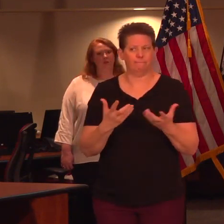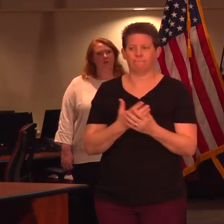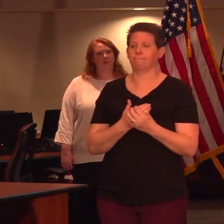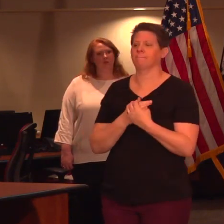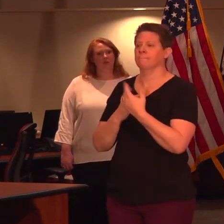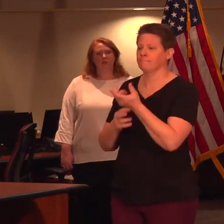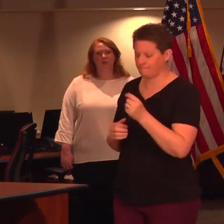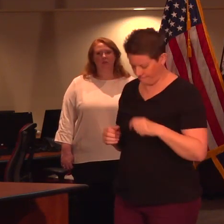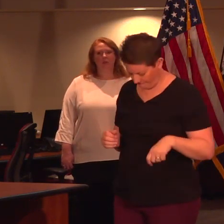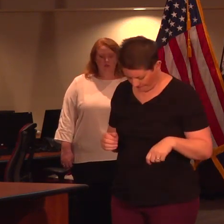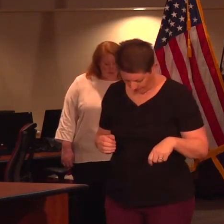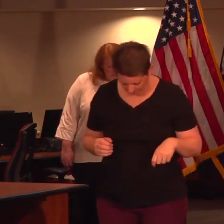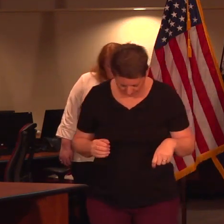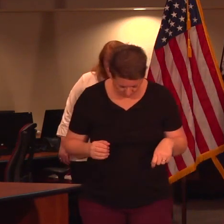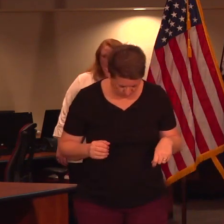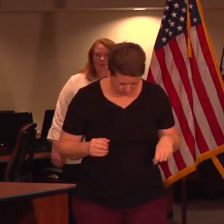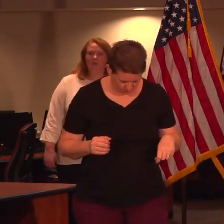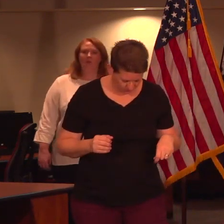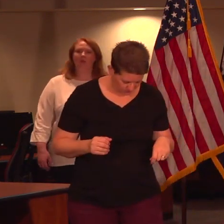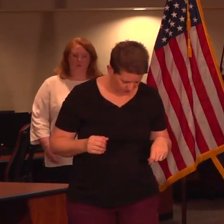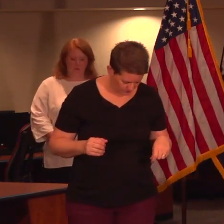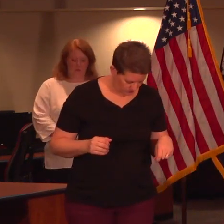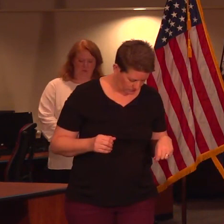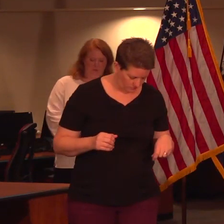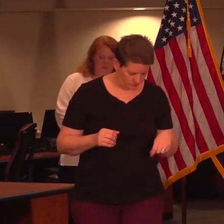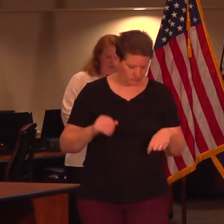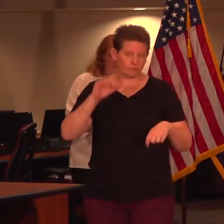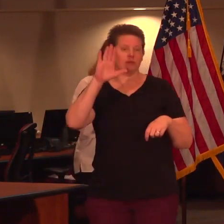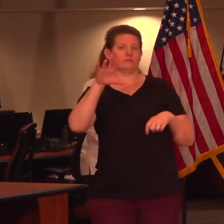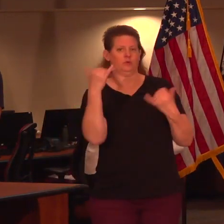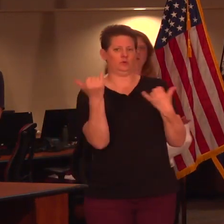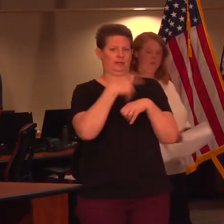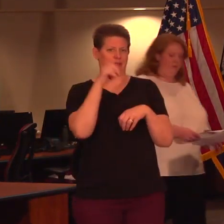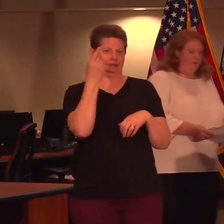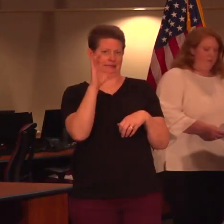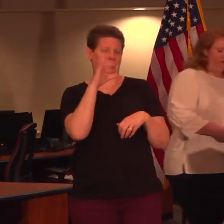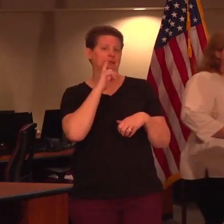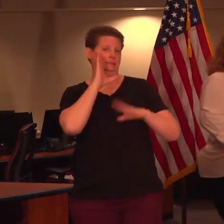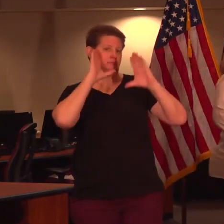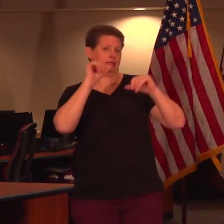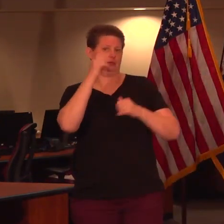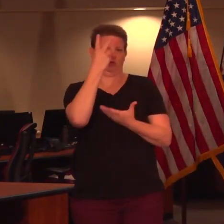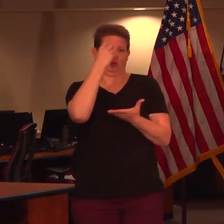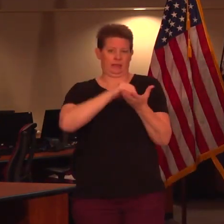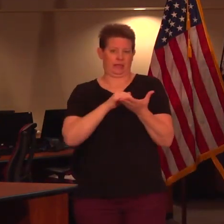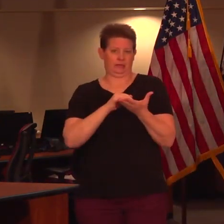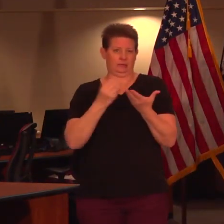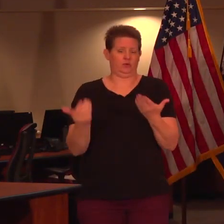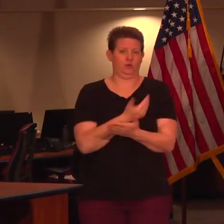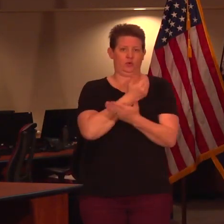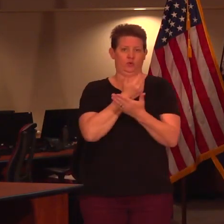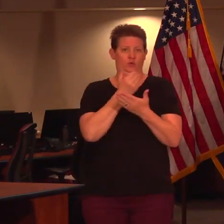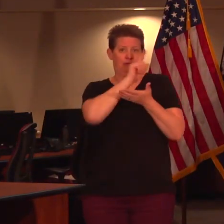Yes, sir. Dr. Traxler, in the news release today, DHEC says we're going to see 2,000 new cases per week through